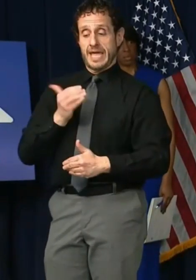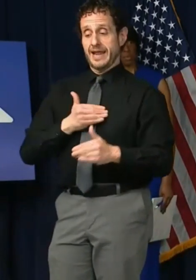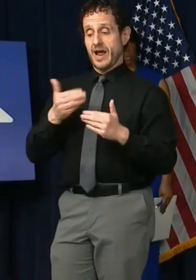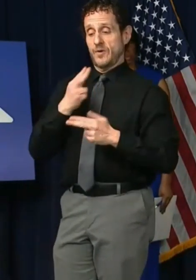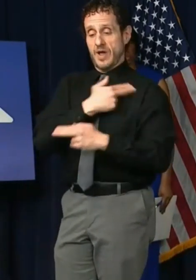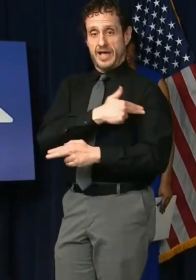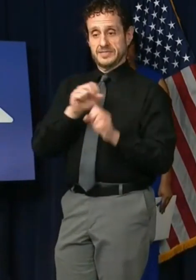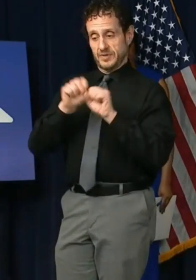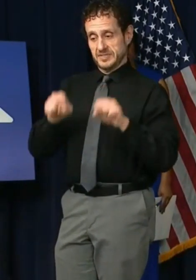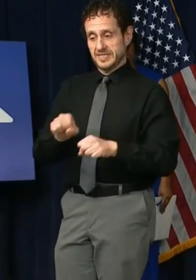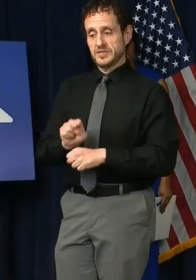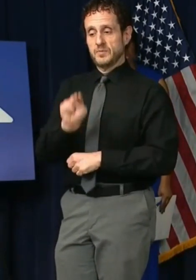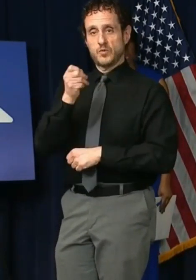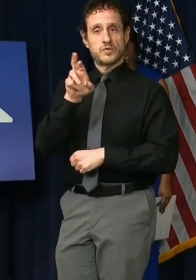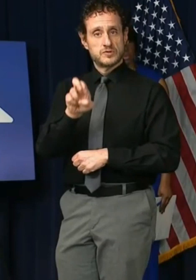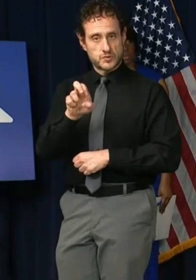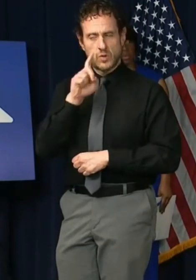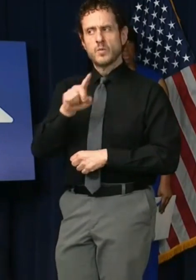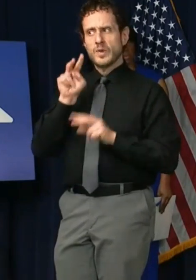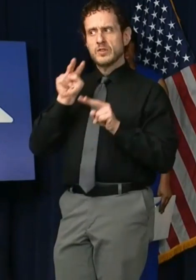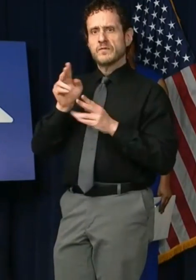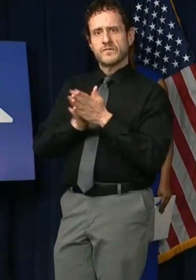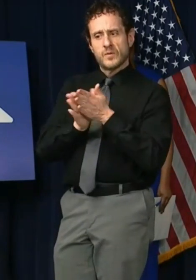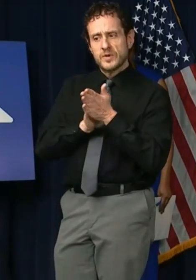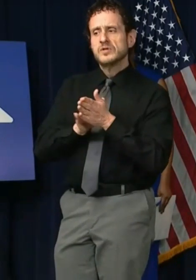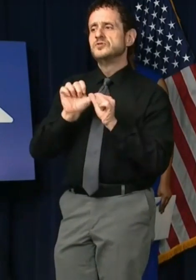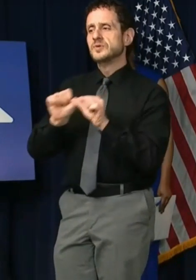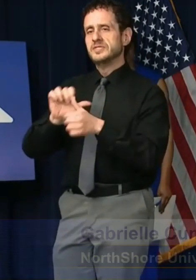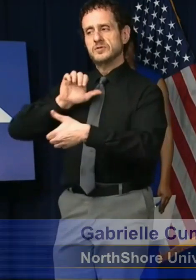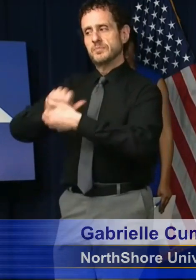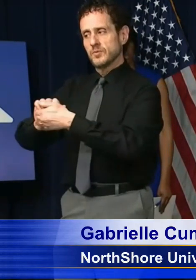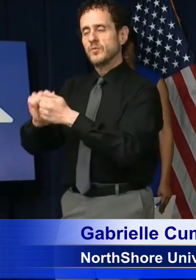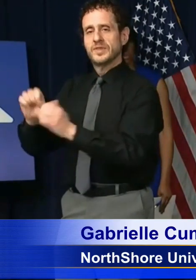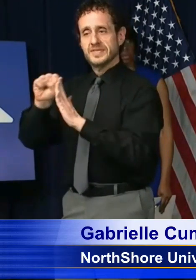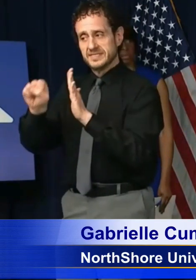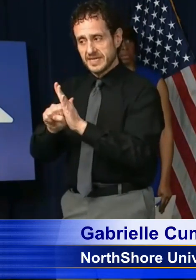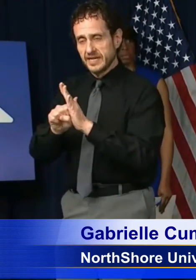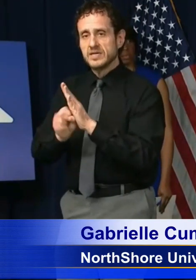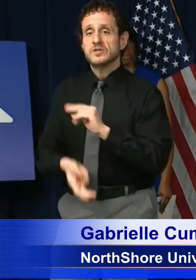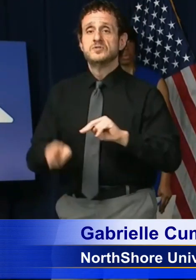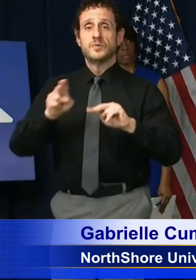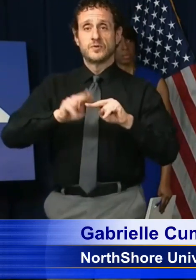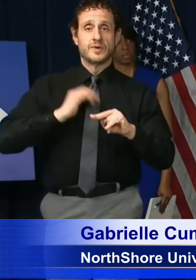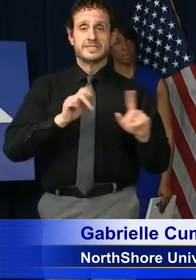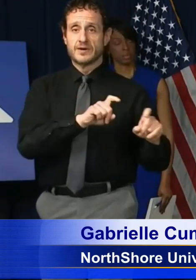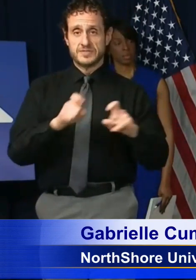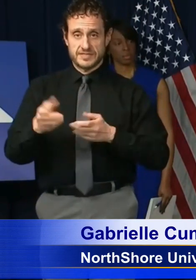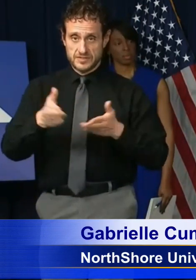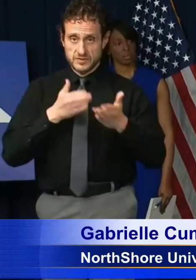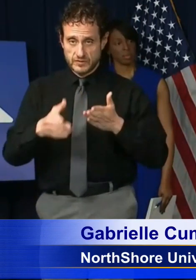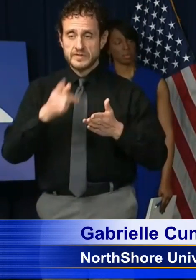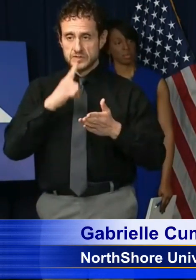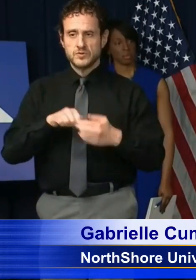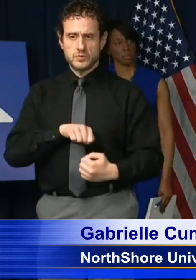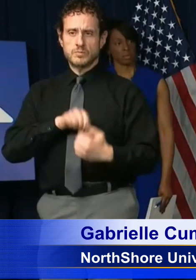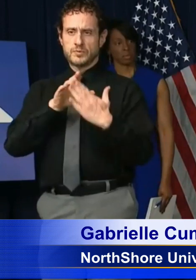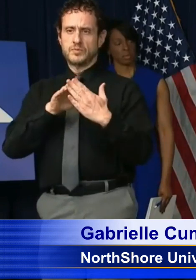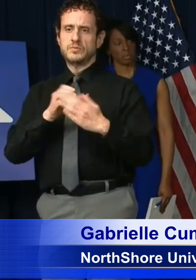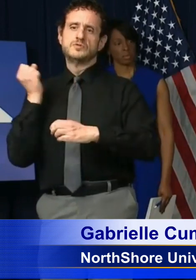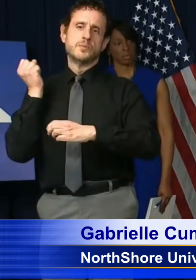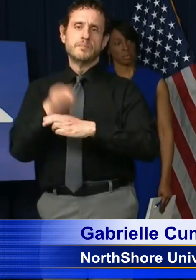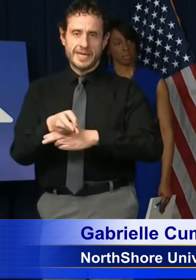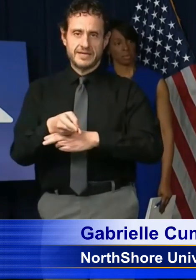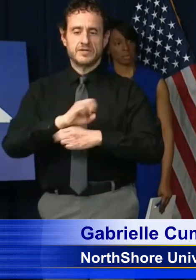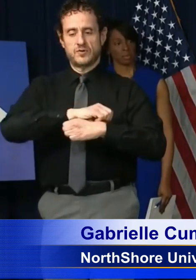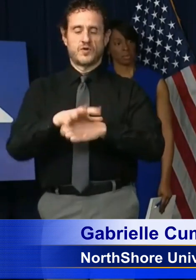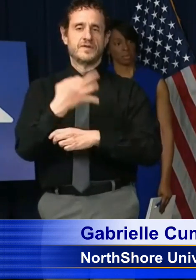to our continued partnership with the state to expand our capabilities and testing services to win the fight against COVID-19. Thank